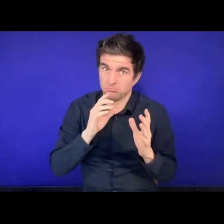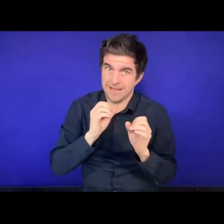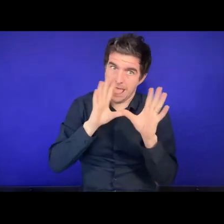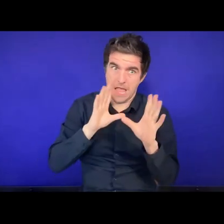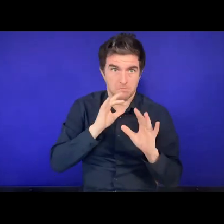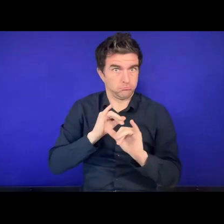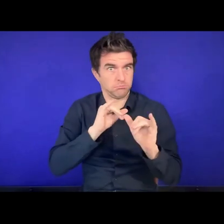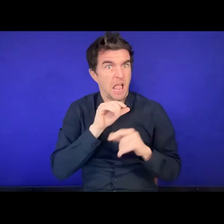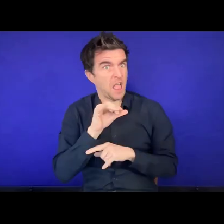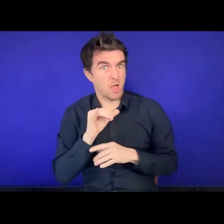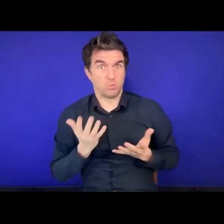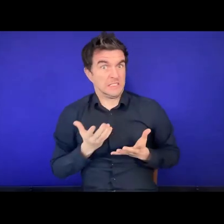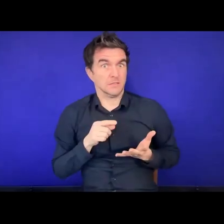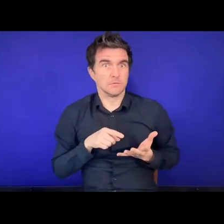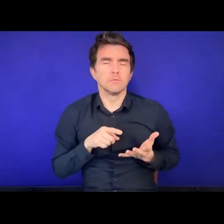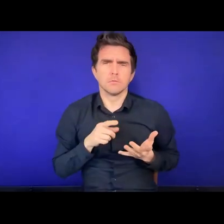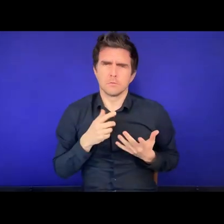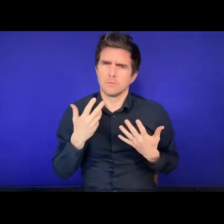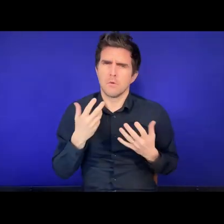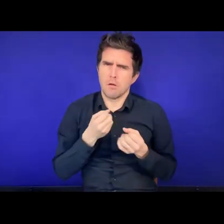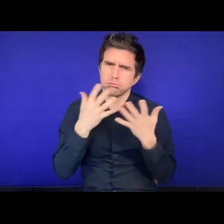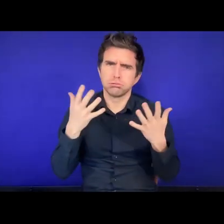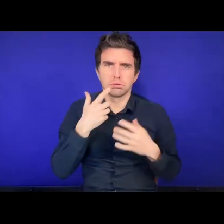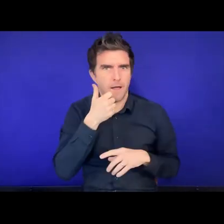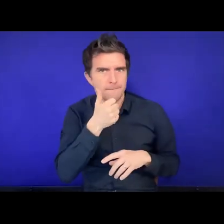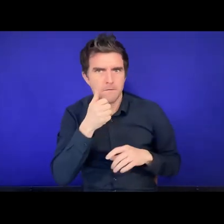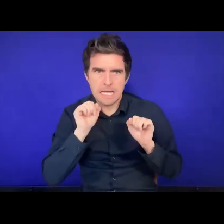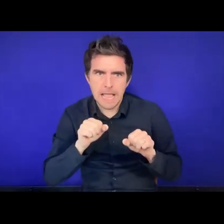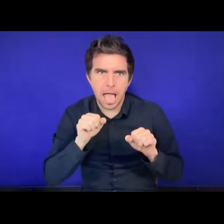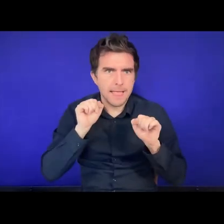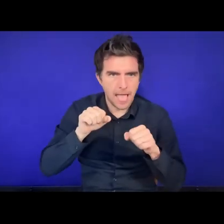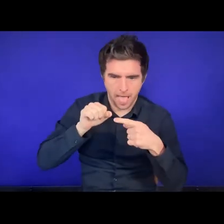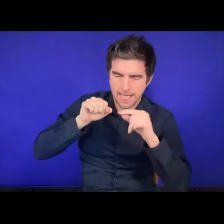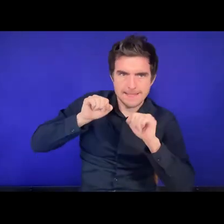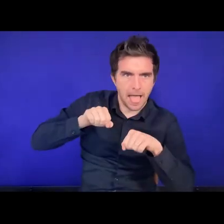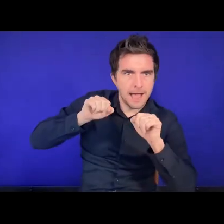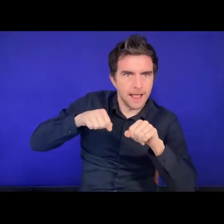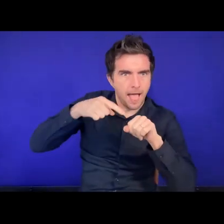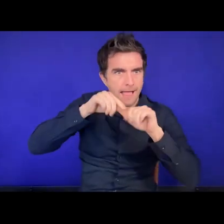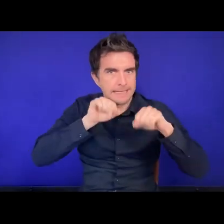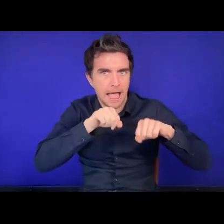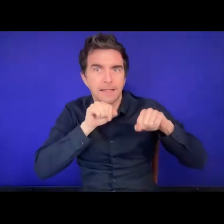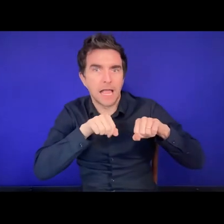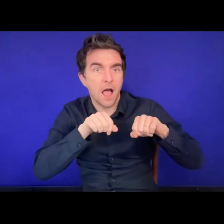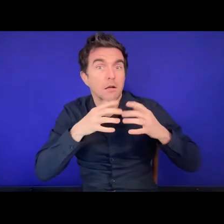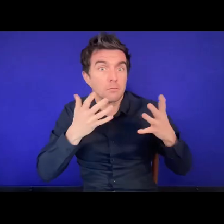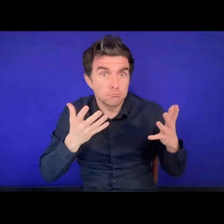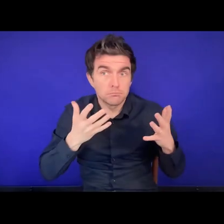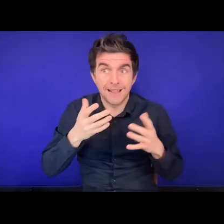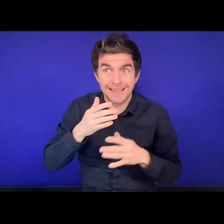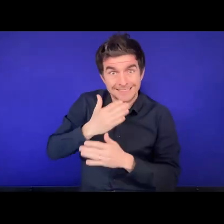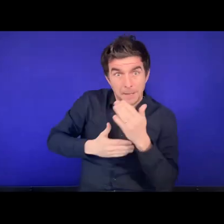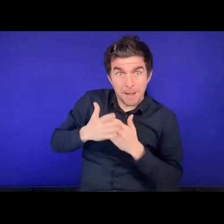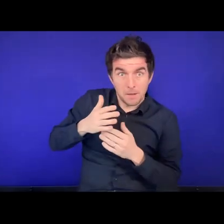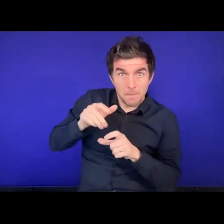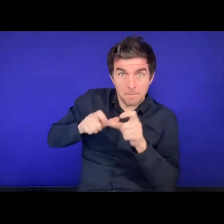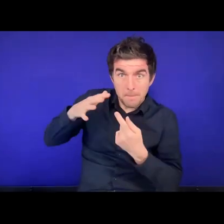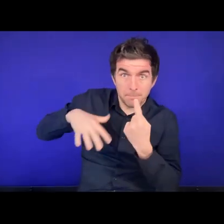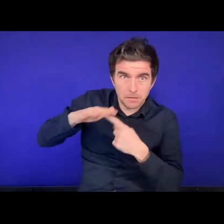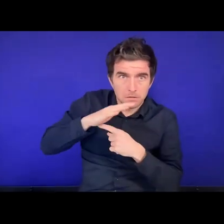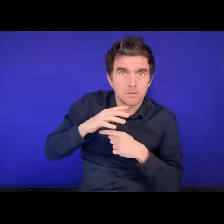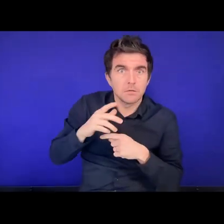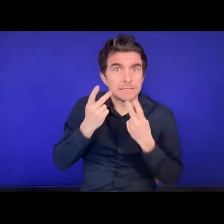many ways in your life. But some of those promises appear to not necessarily be possible or